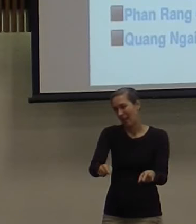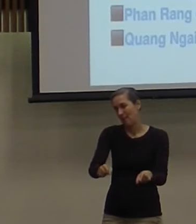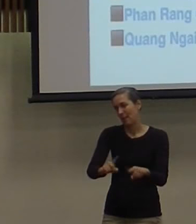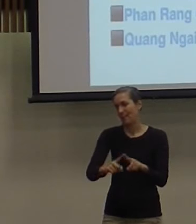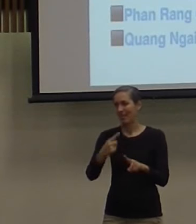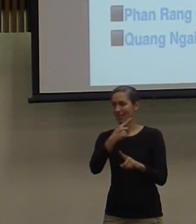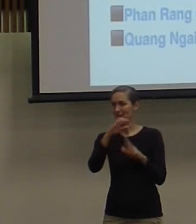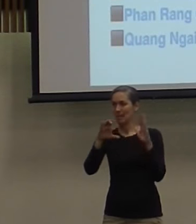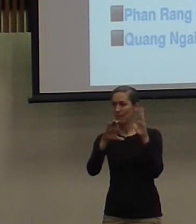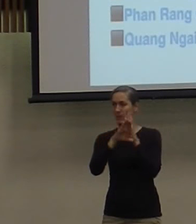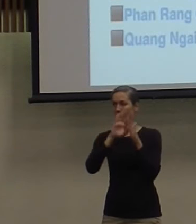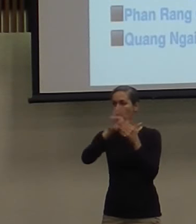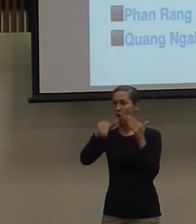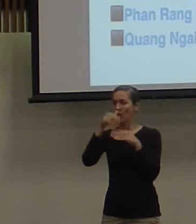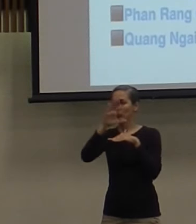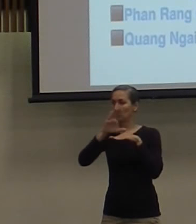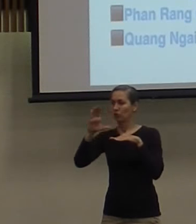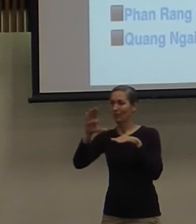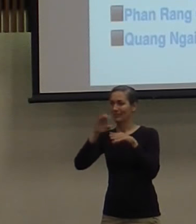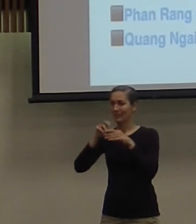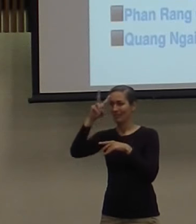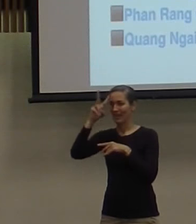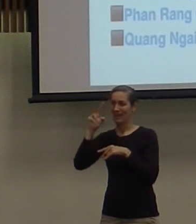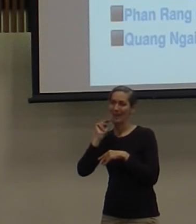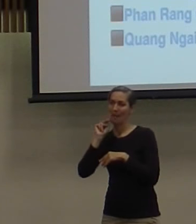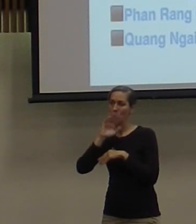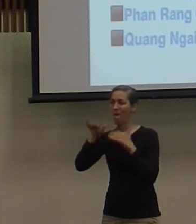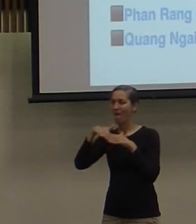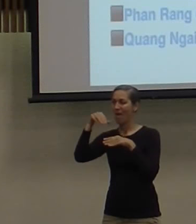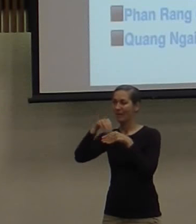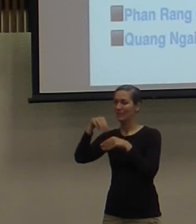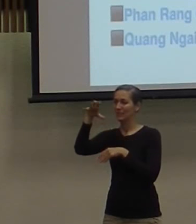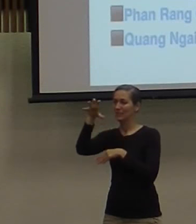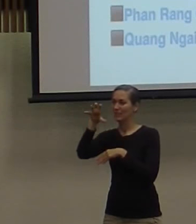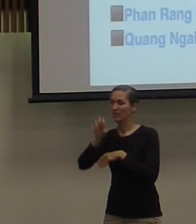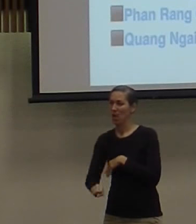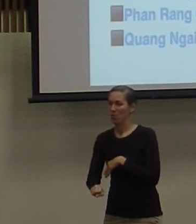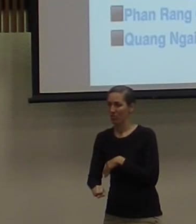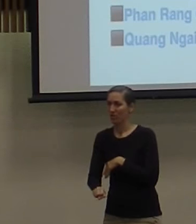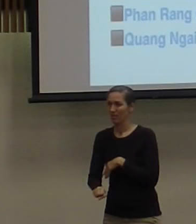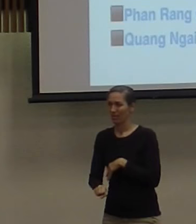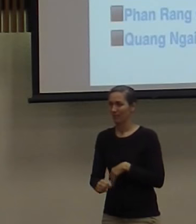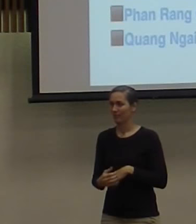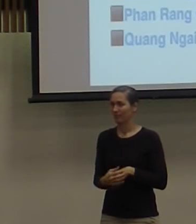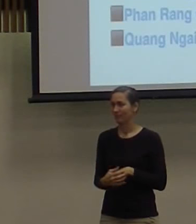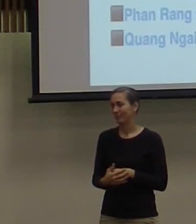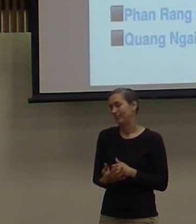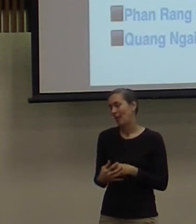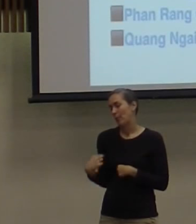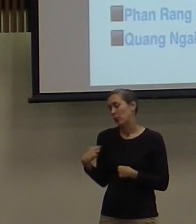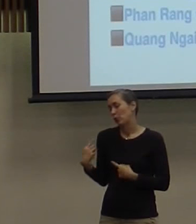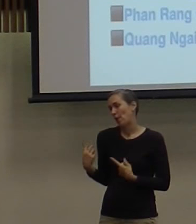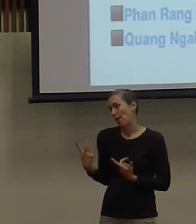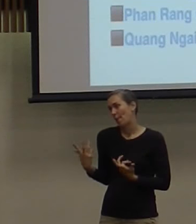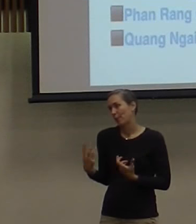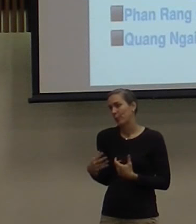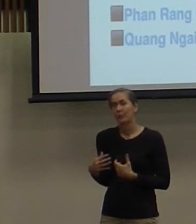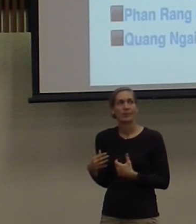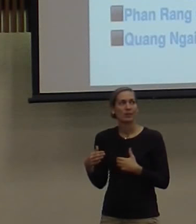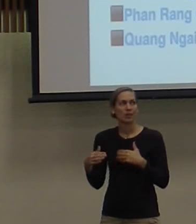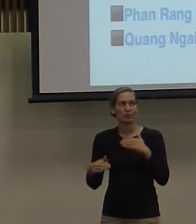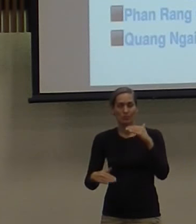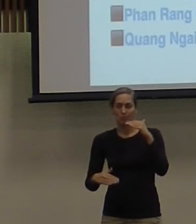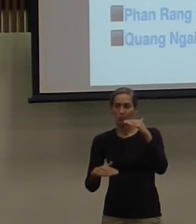of Christ in Vietnam in the south, and in the south I mean up to this point, up to the middle of